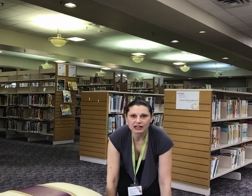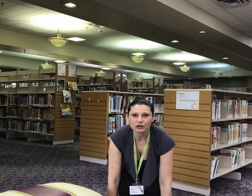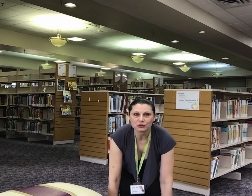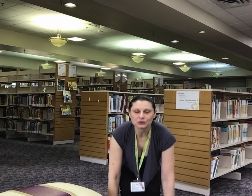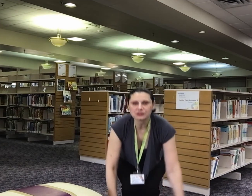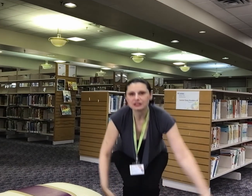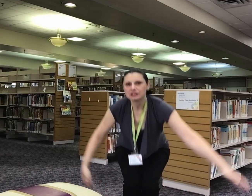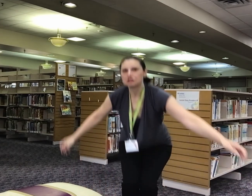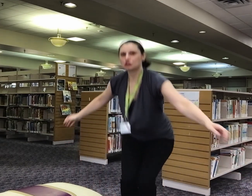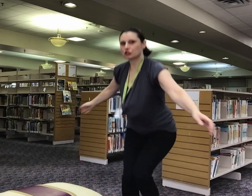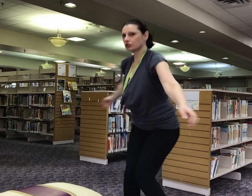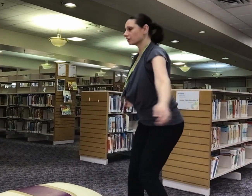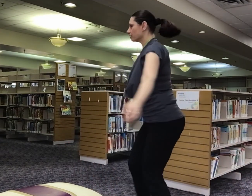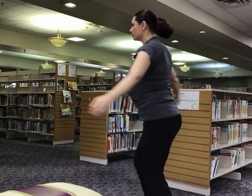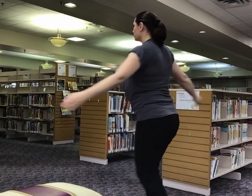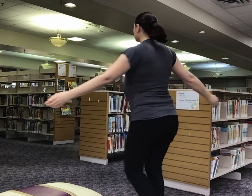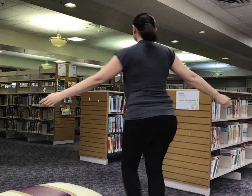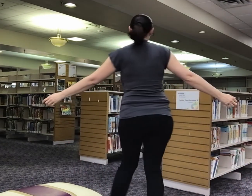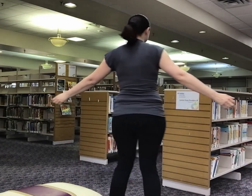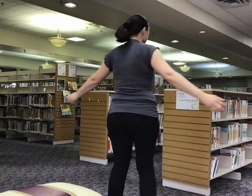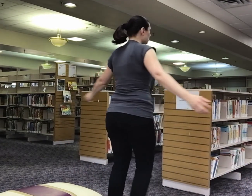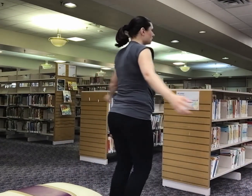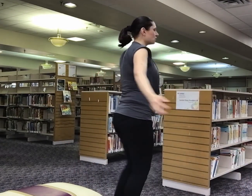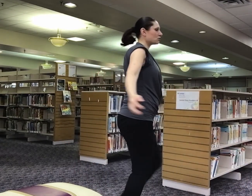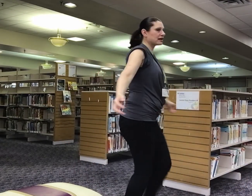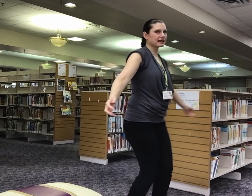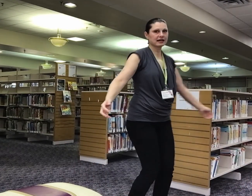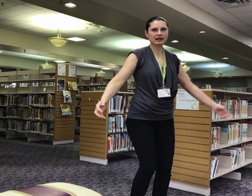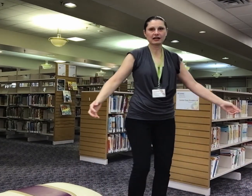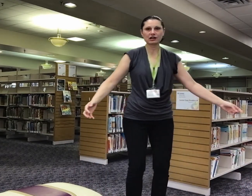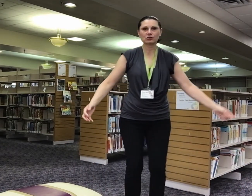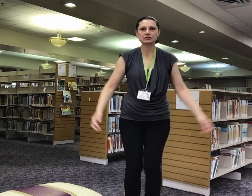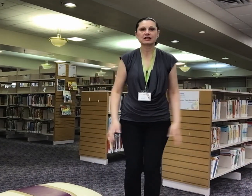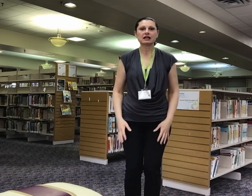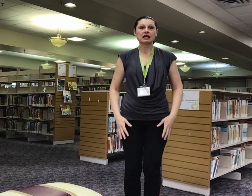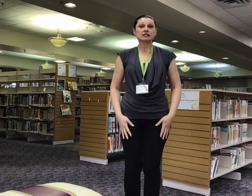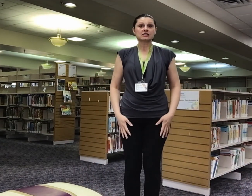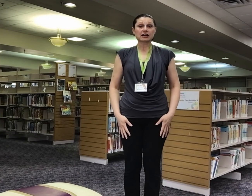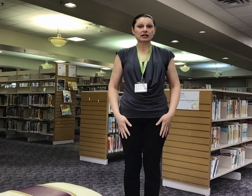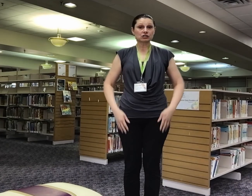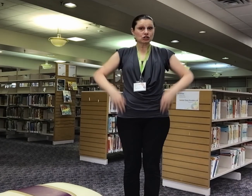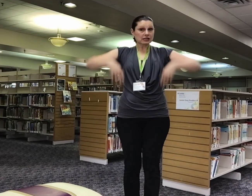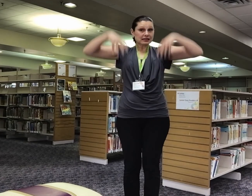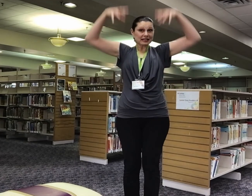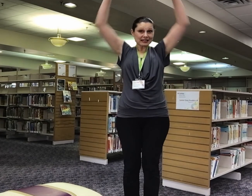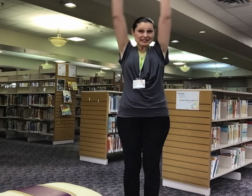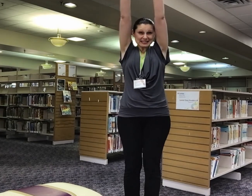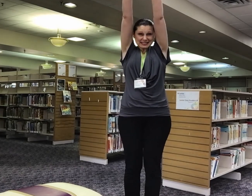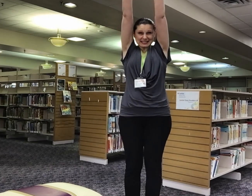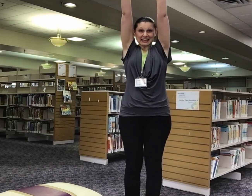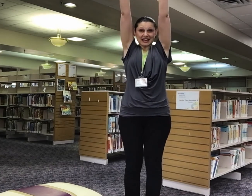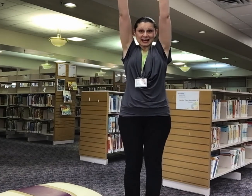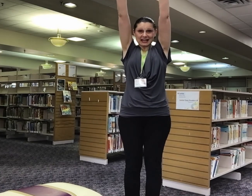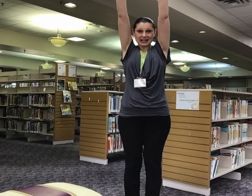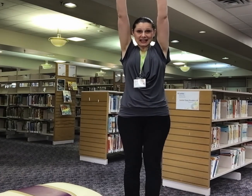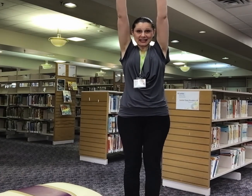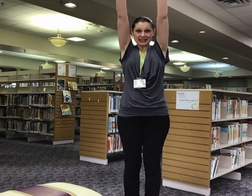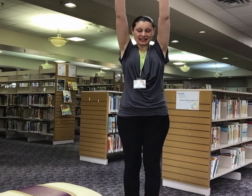down, turn around, touch the sky